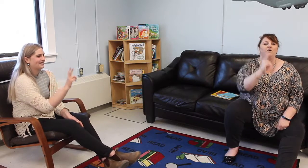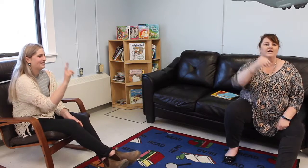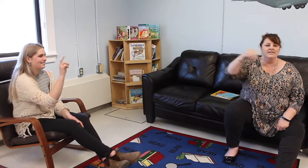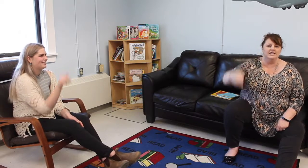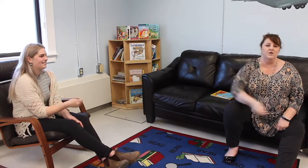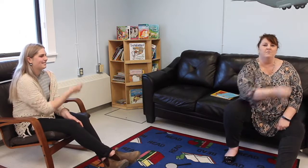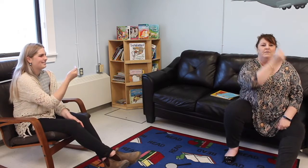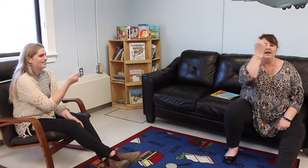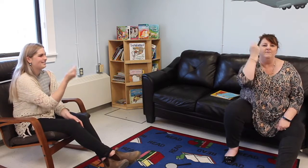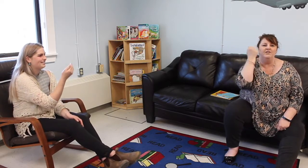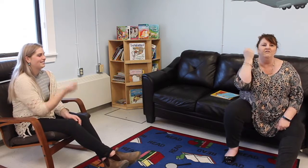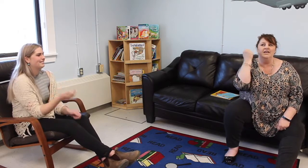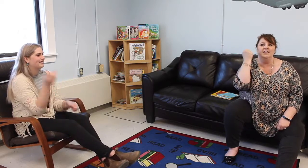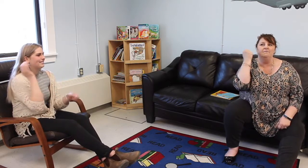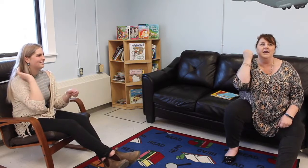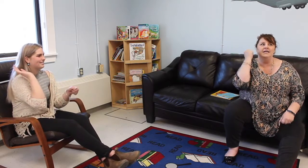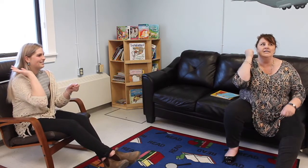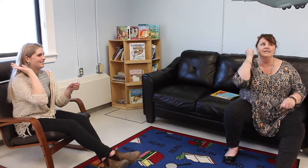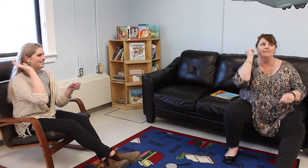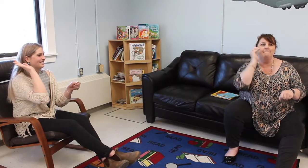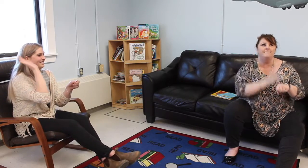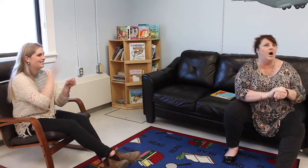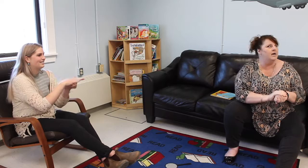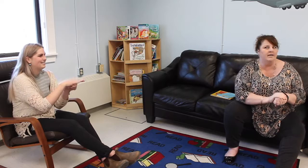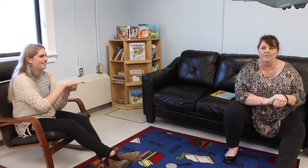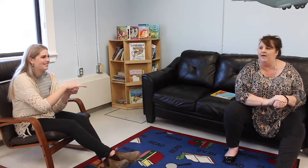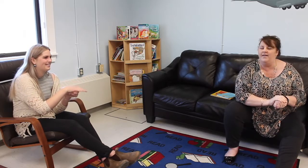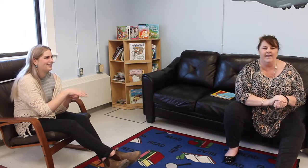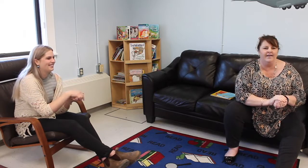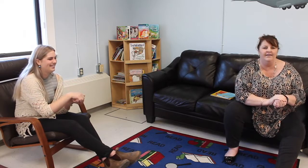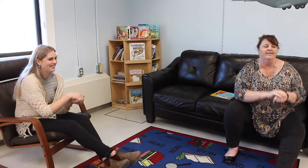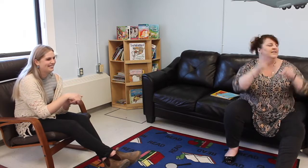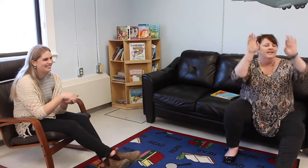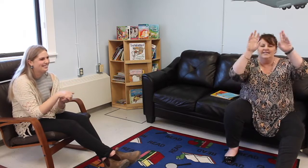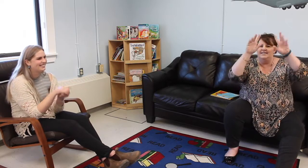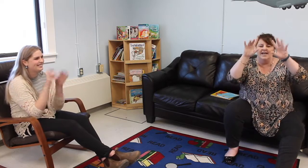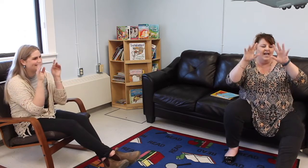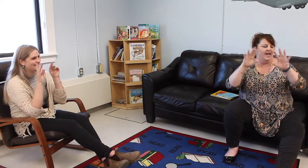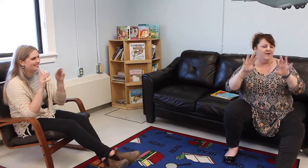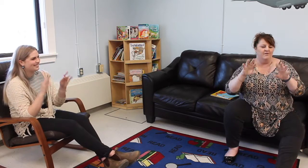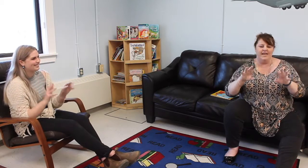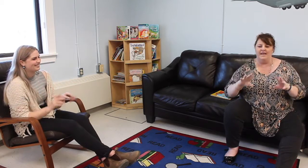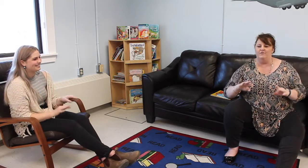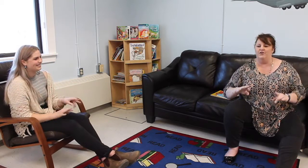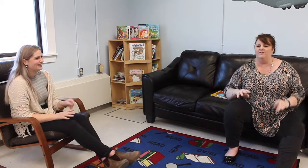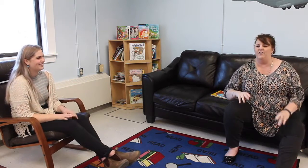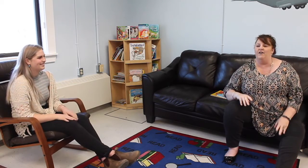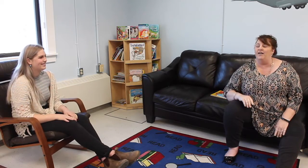forest, scooping up the field mice, bonking them on the head. Down came the good fairy and